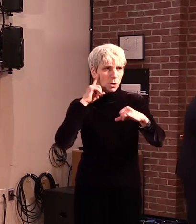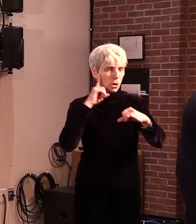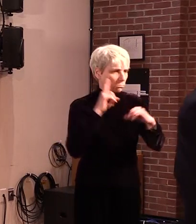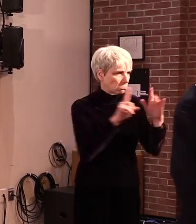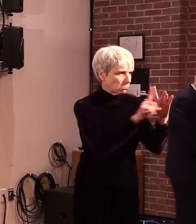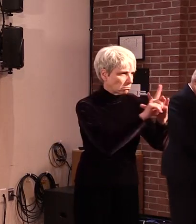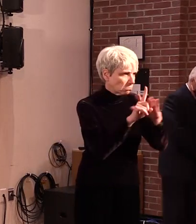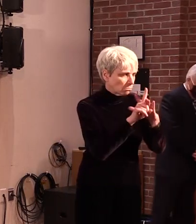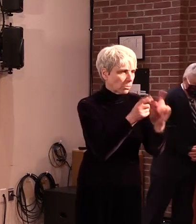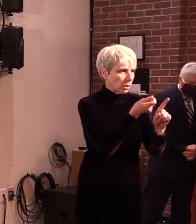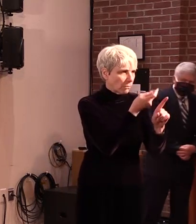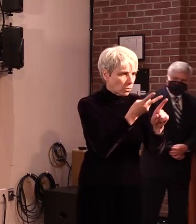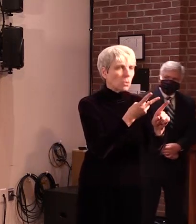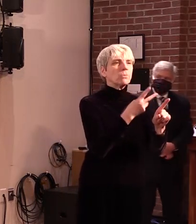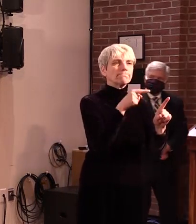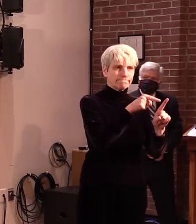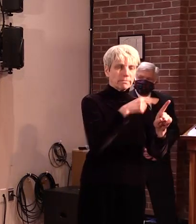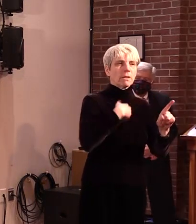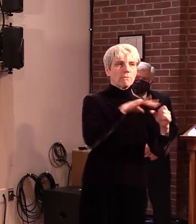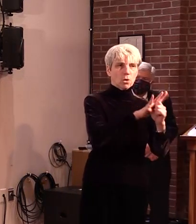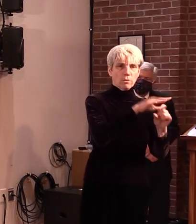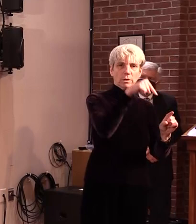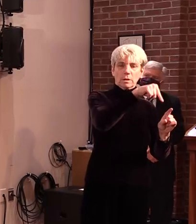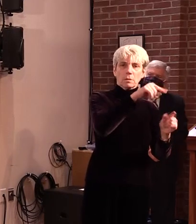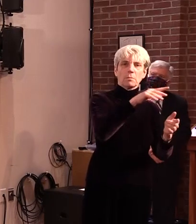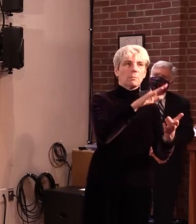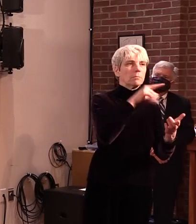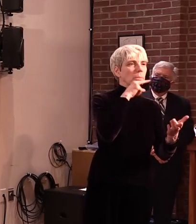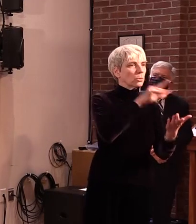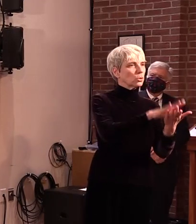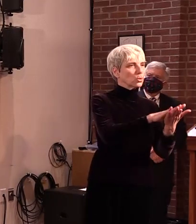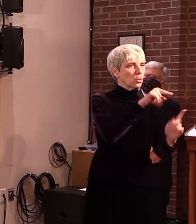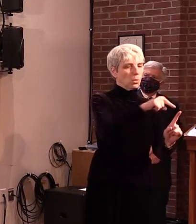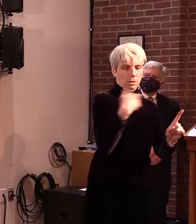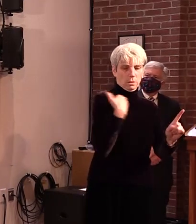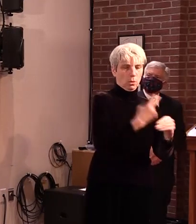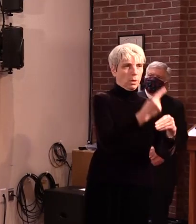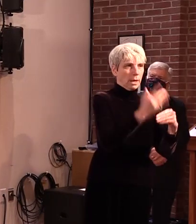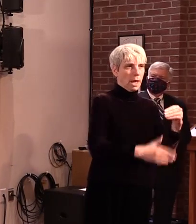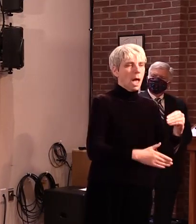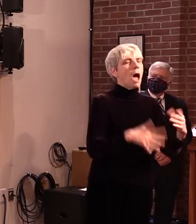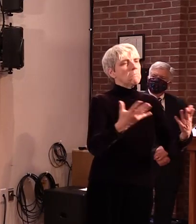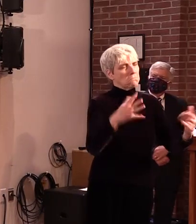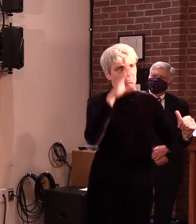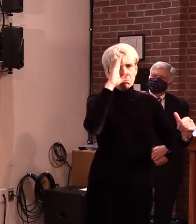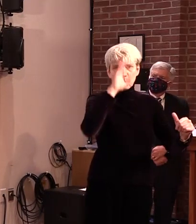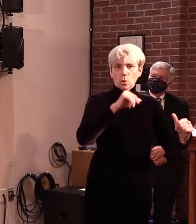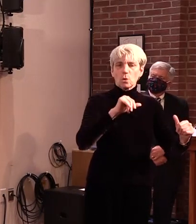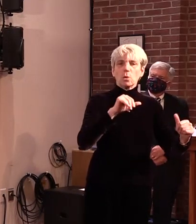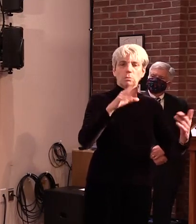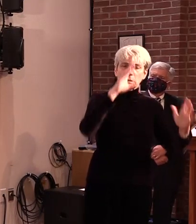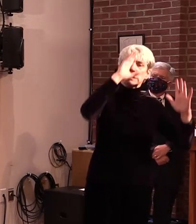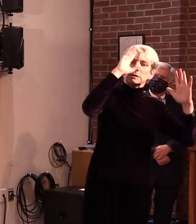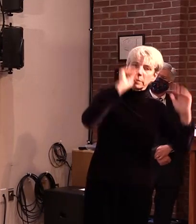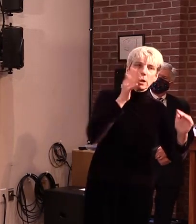COVID-19 in our schools over the weekend. Although we anticipated having positive cases in our schools, it's still very